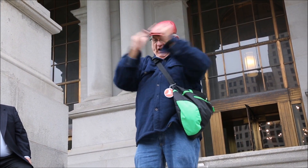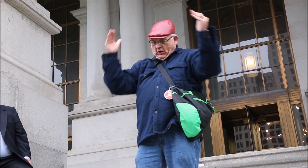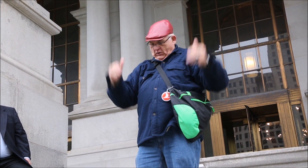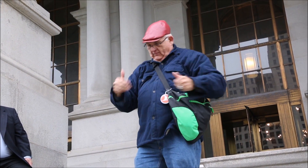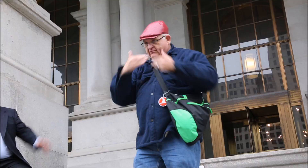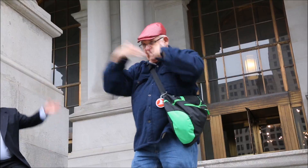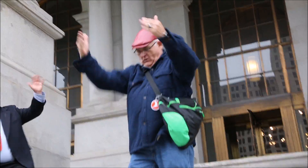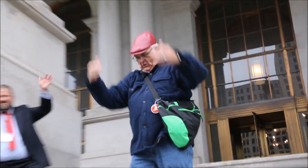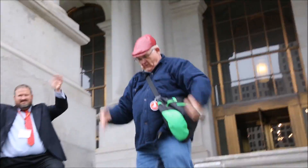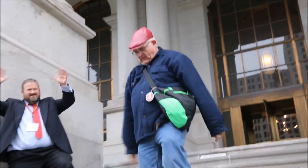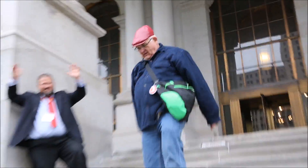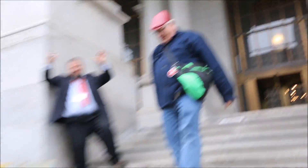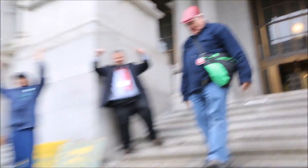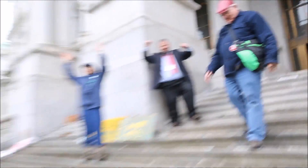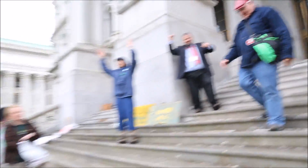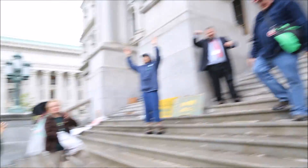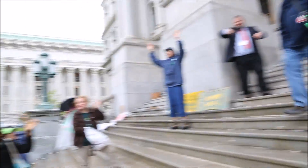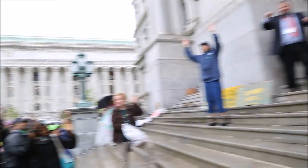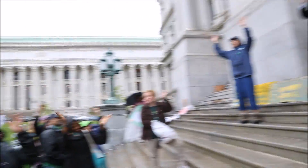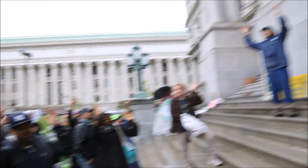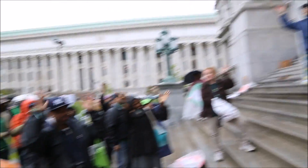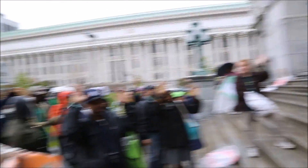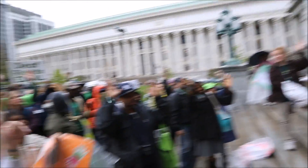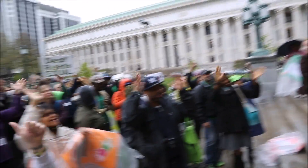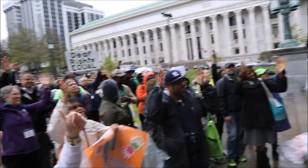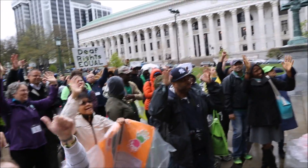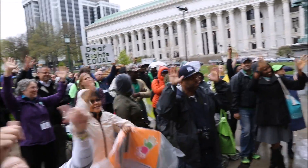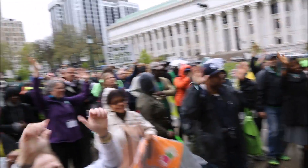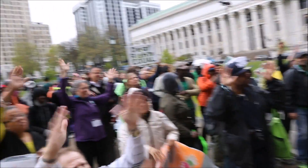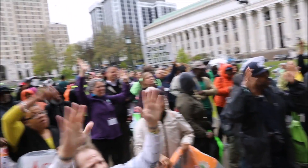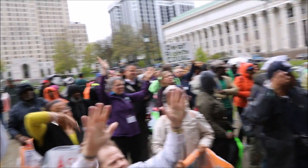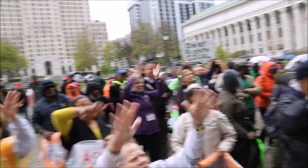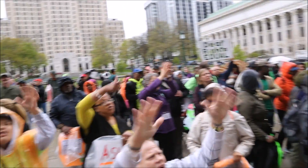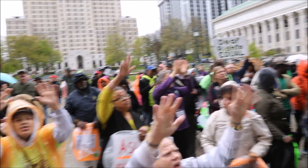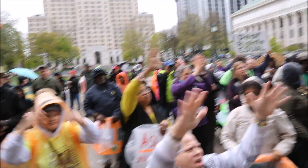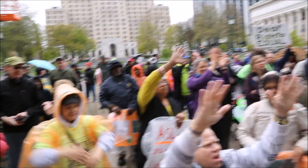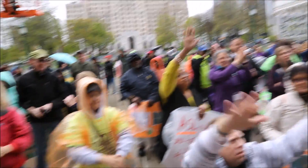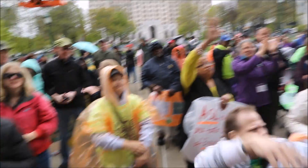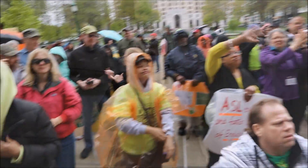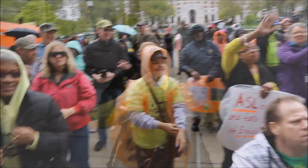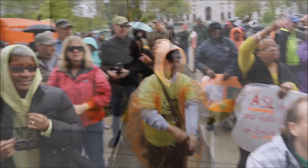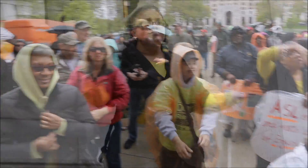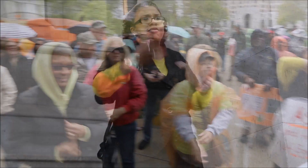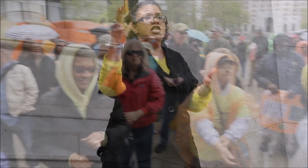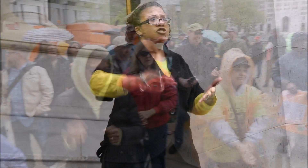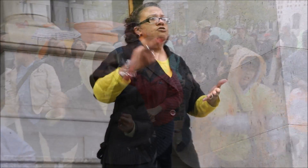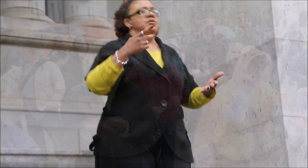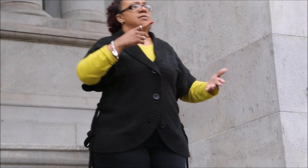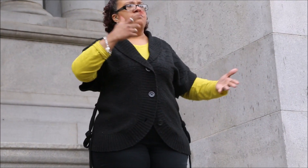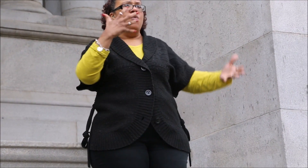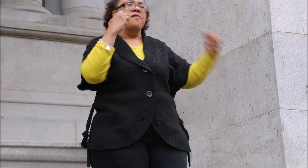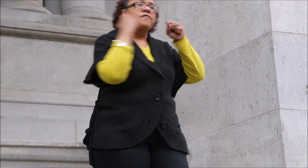I never got this commission. I never got this bonus. They said, I'm sorry. So I just left. Forget it. I left and found another job. That's a